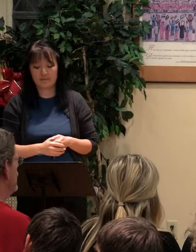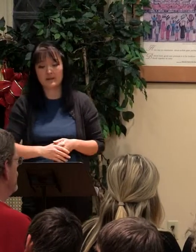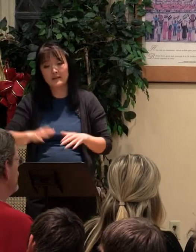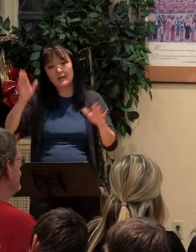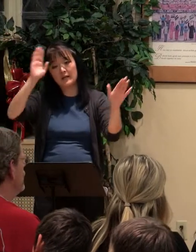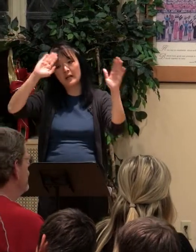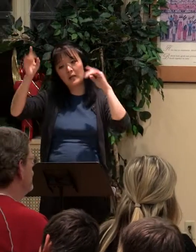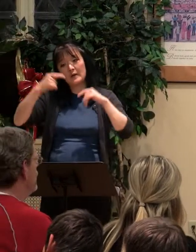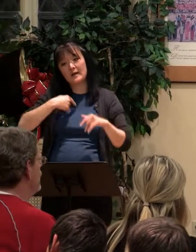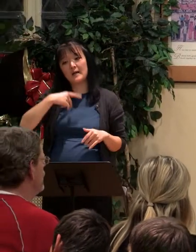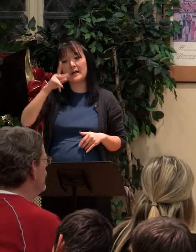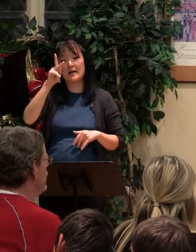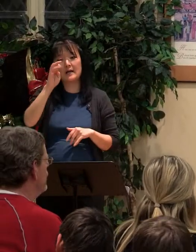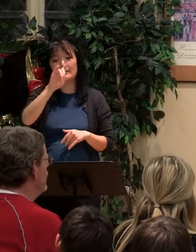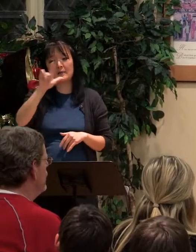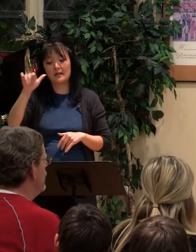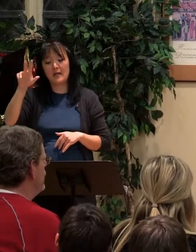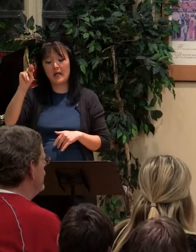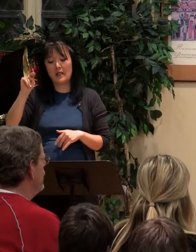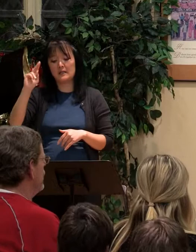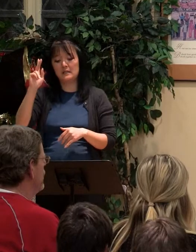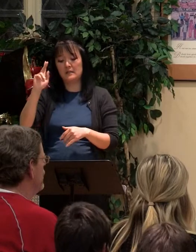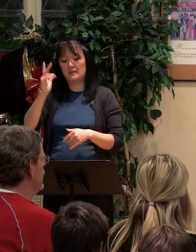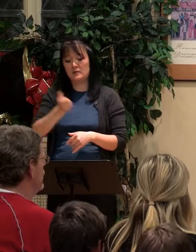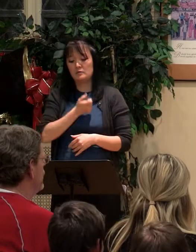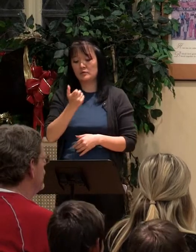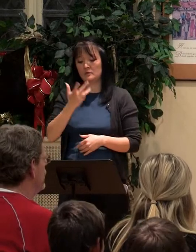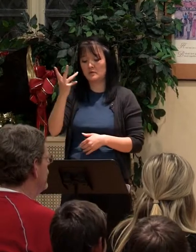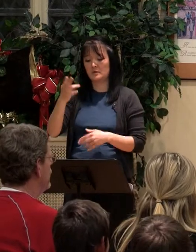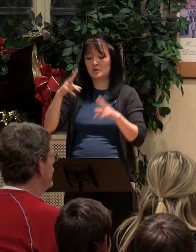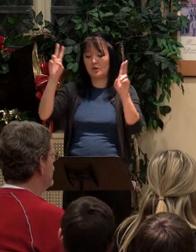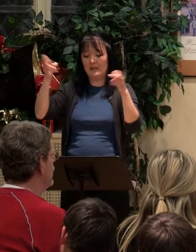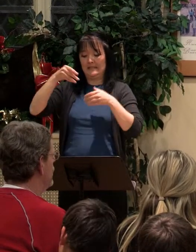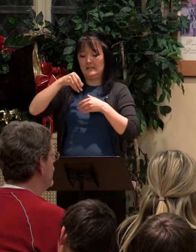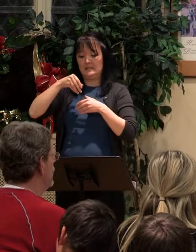Hi, I'm Kellen, and this poem is entitled Internal Shelter.